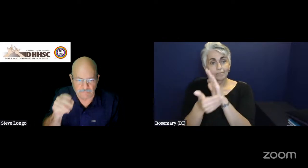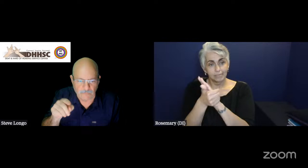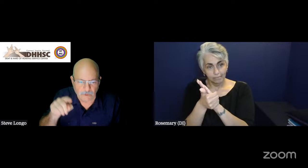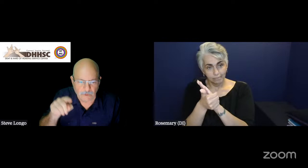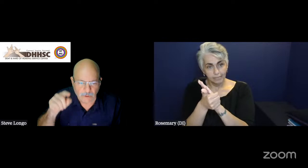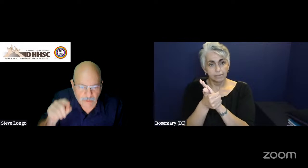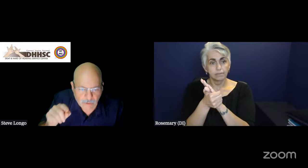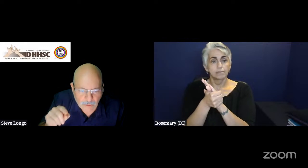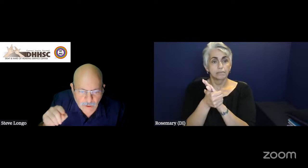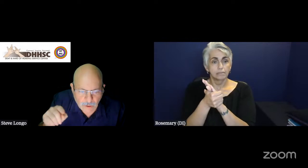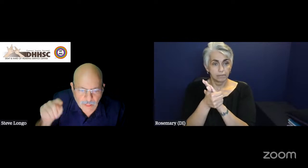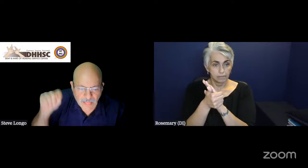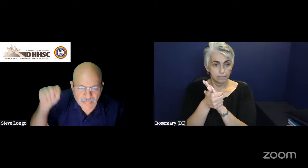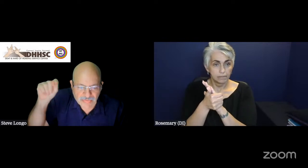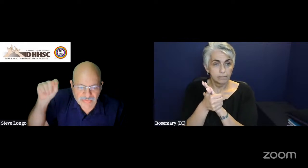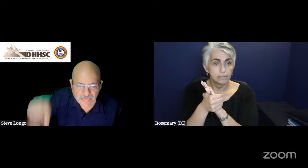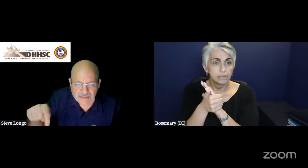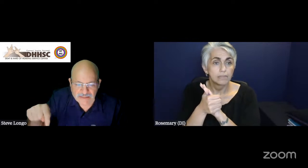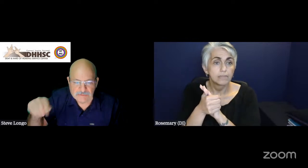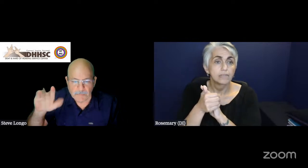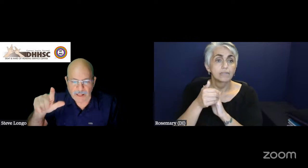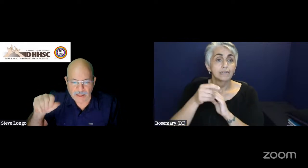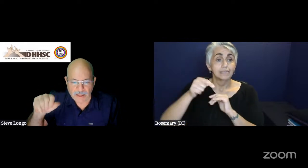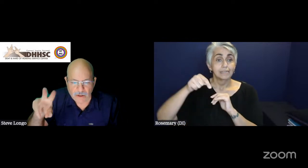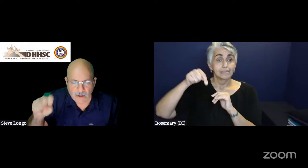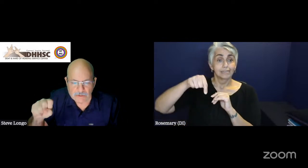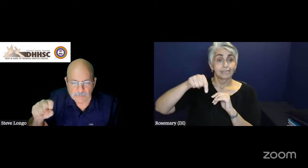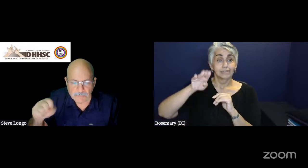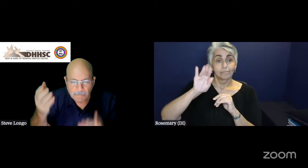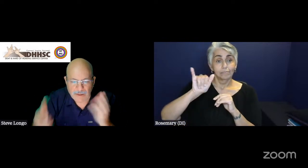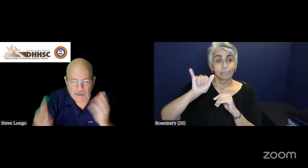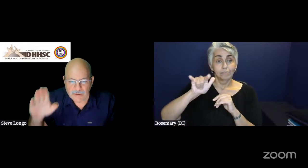Section 13 amendments.